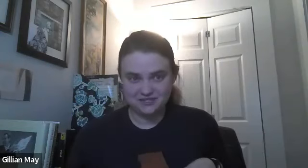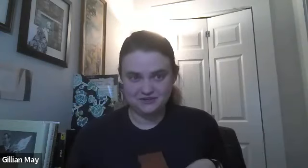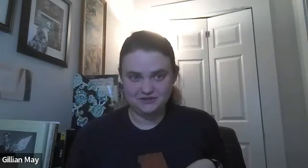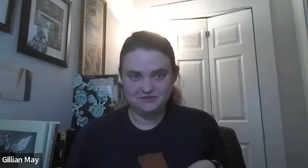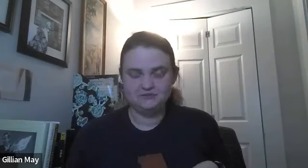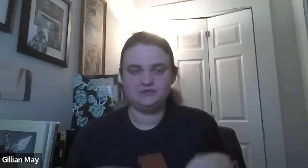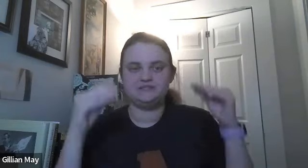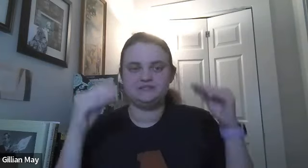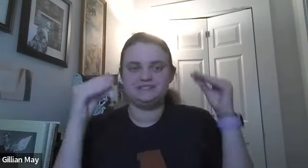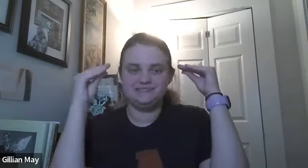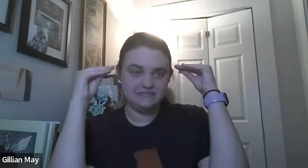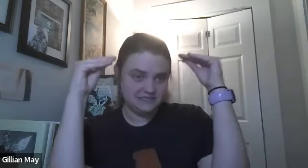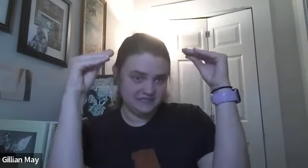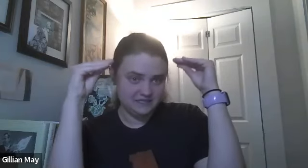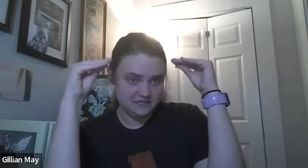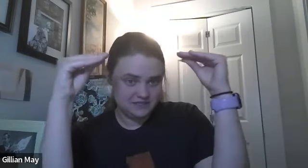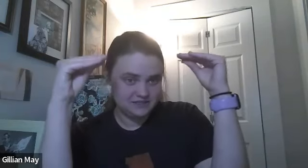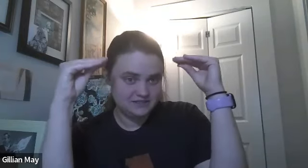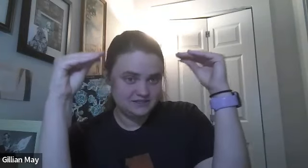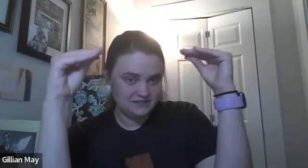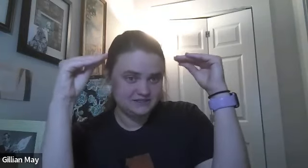teacher, which was teach.